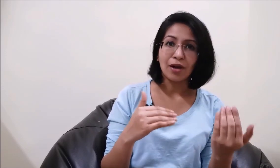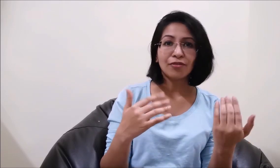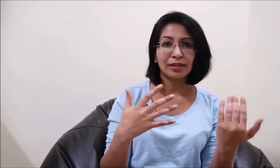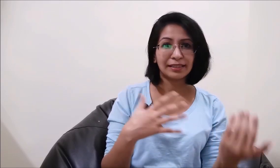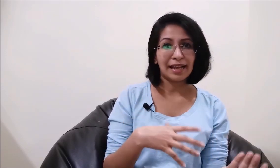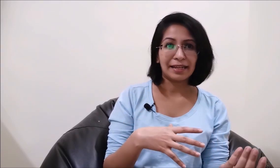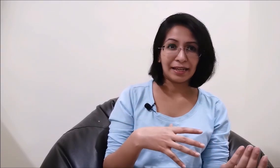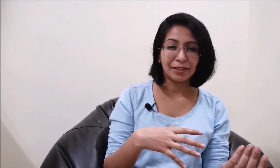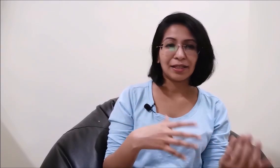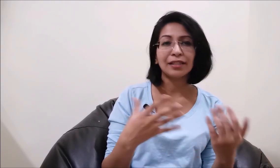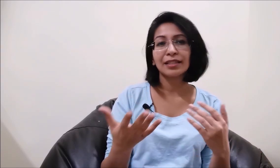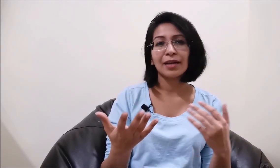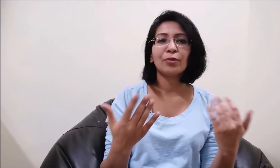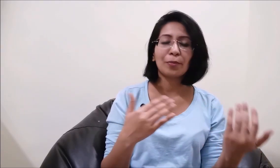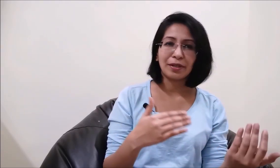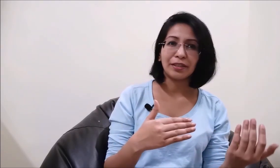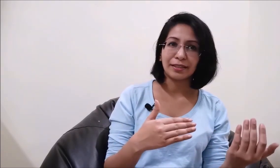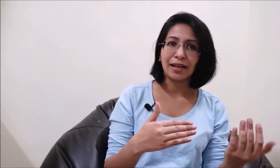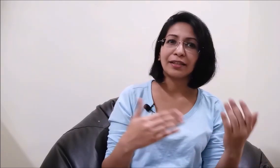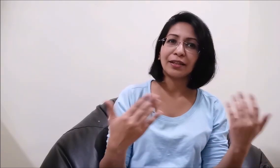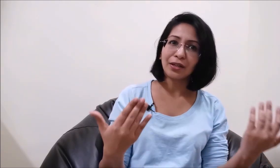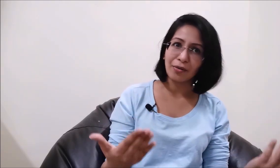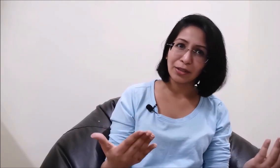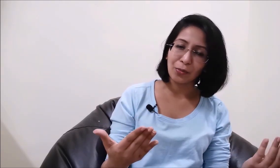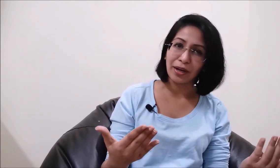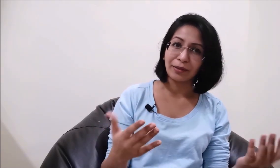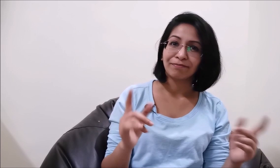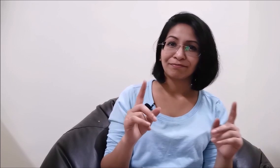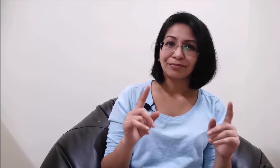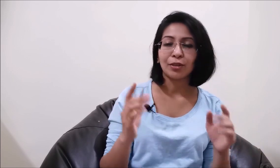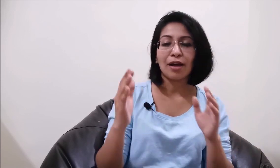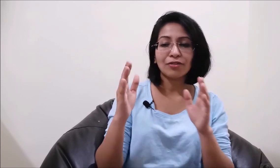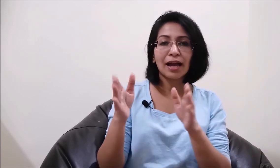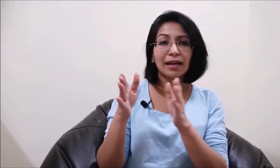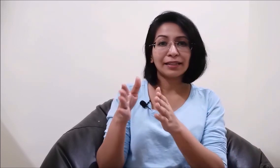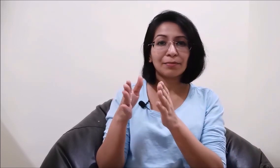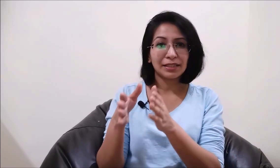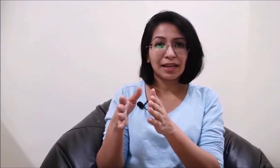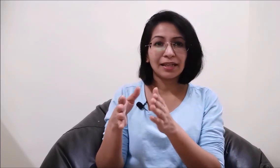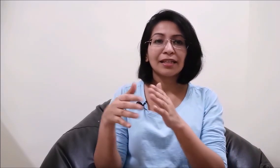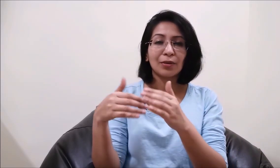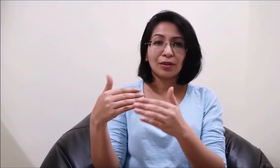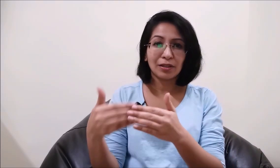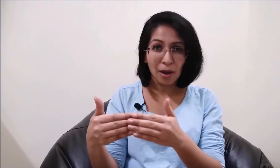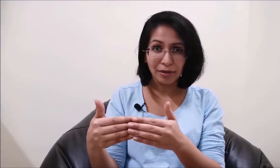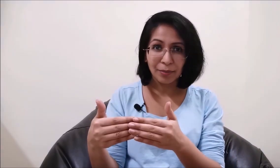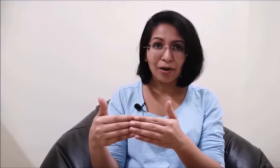of signing it. That is, I will repeat the sign in the correct way. So after I highlight the mistake that we commonly